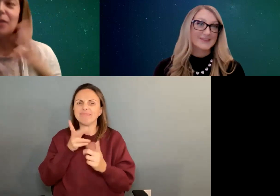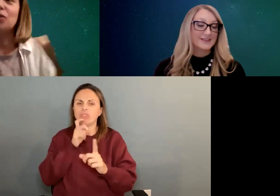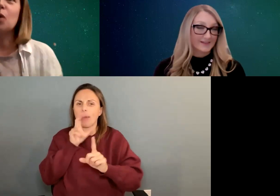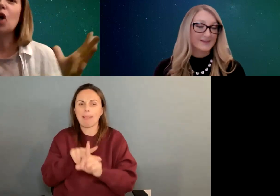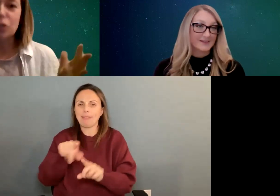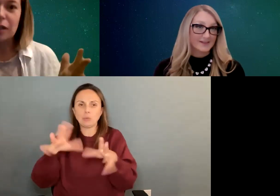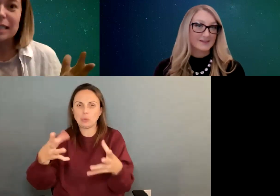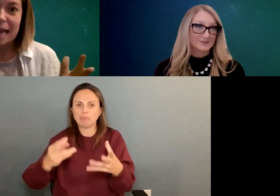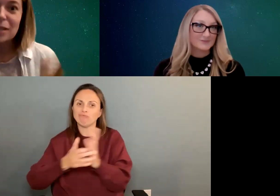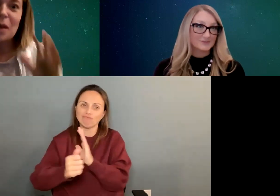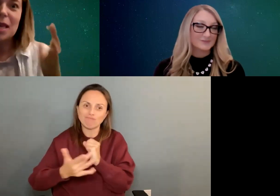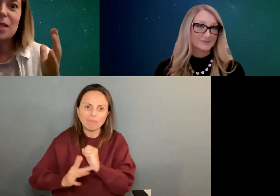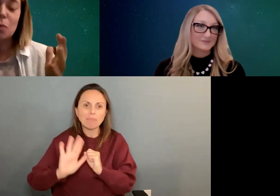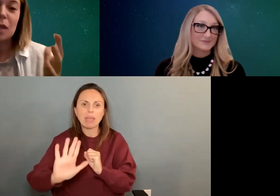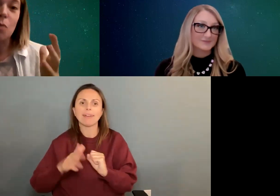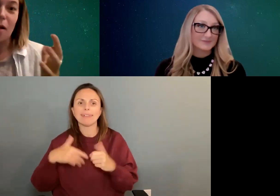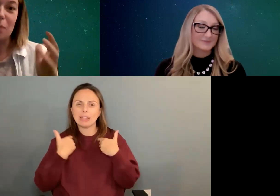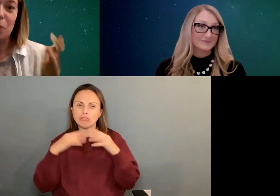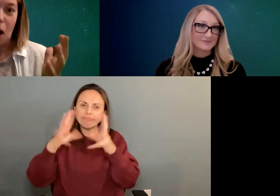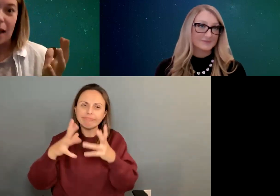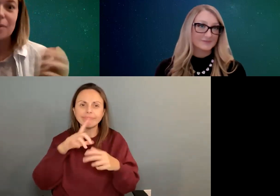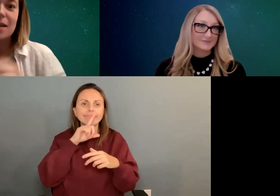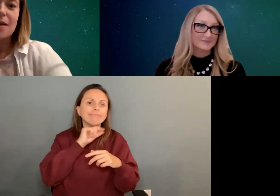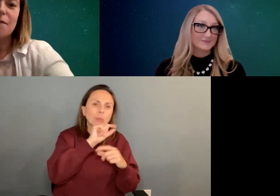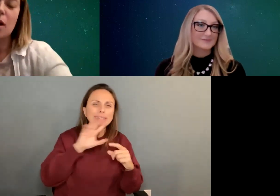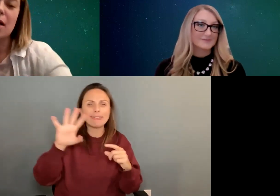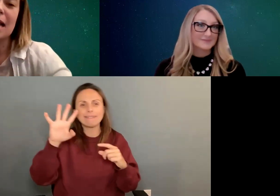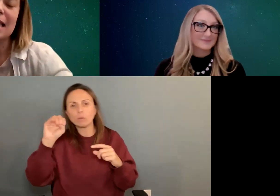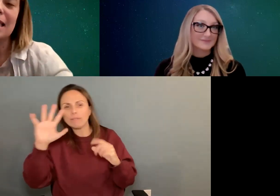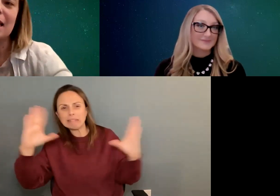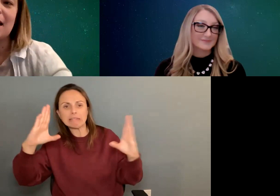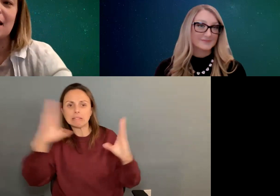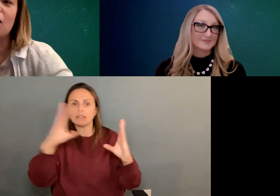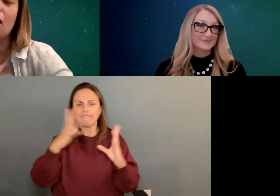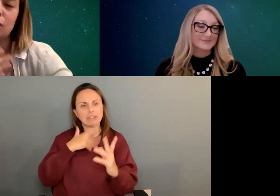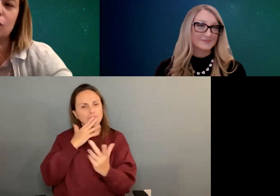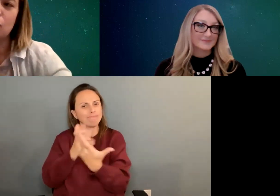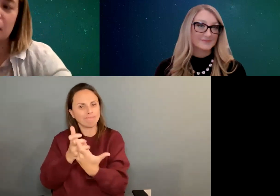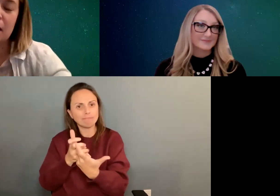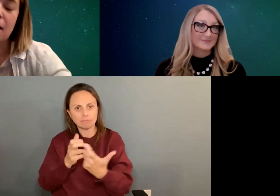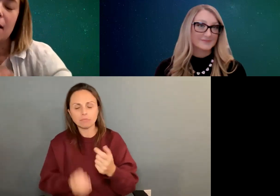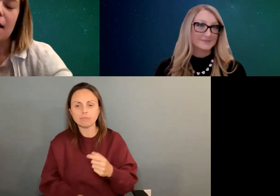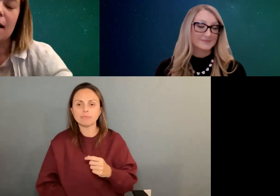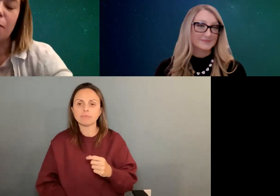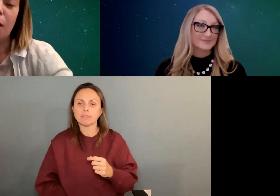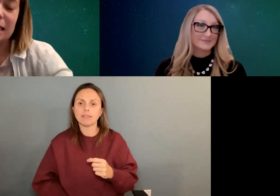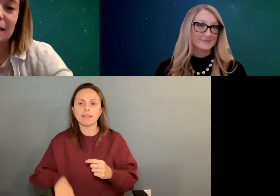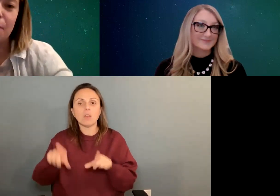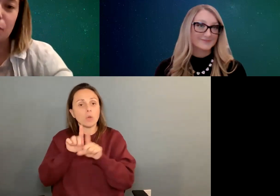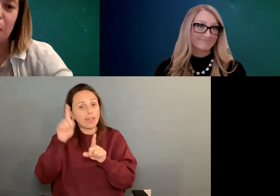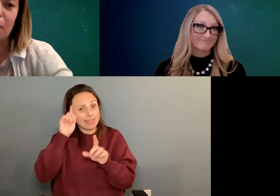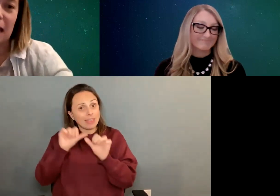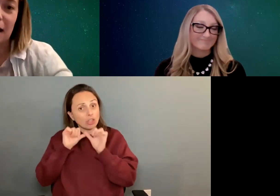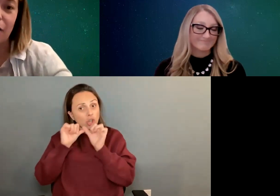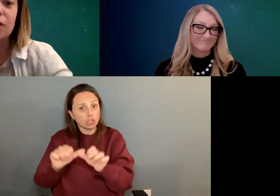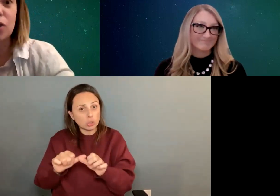avoid that to a larger extent. So I think it's really well primed for it. And I think the continuity of pregnancy